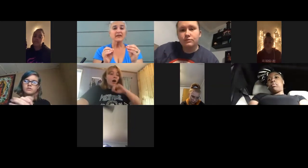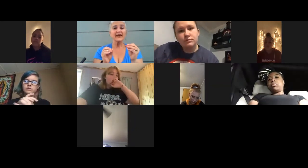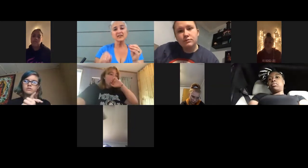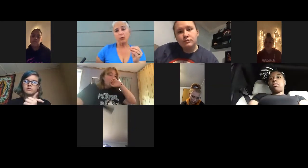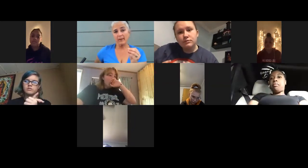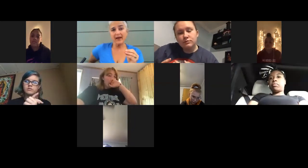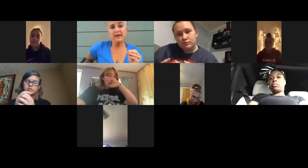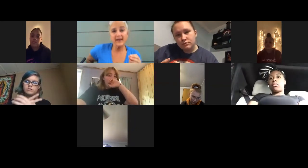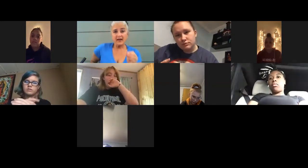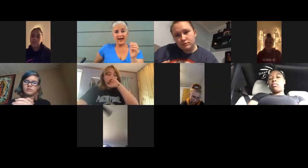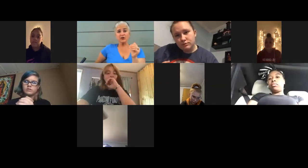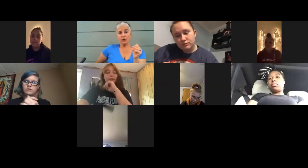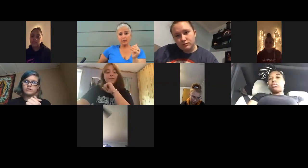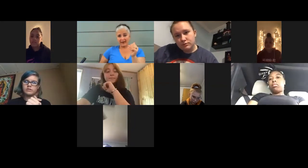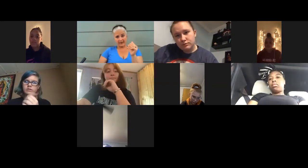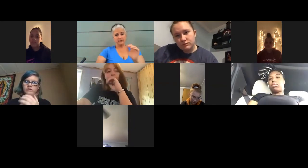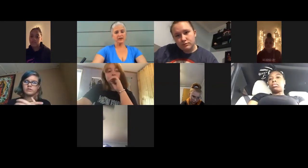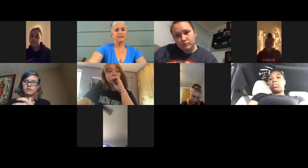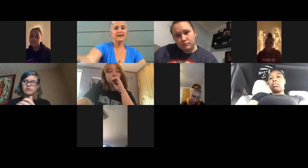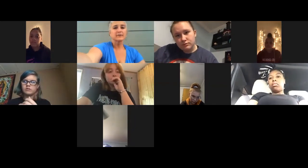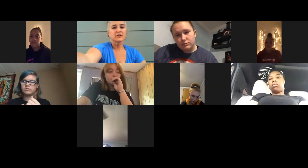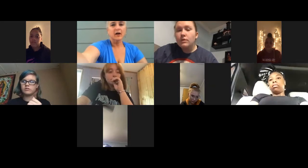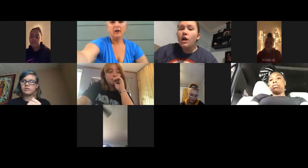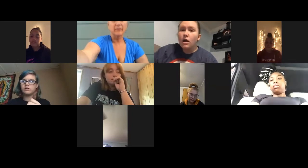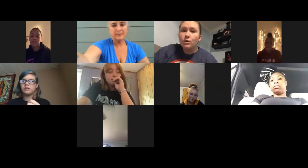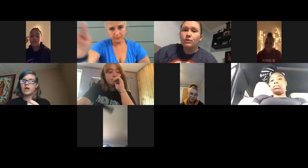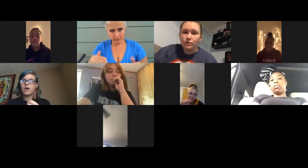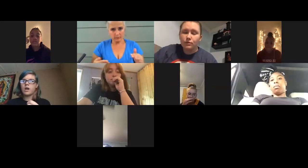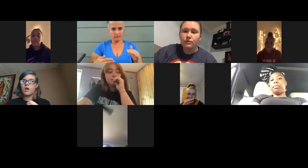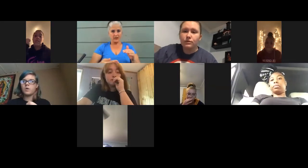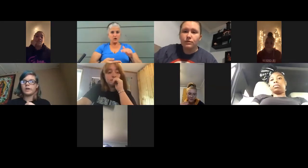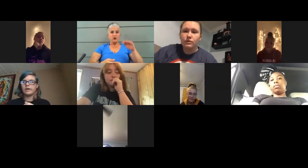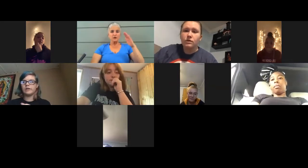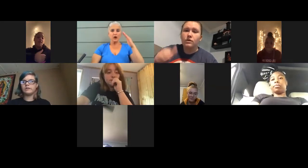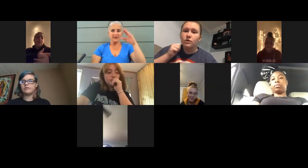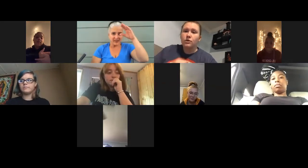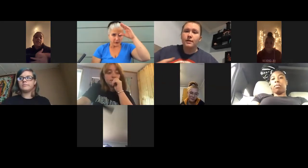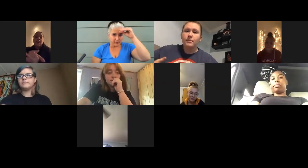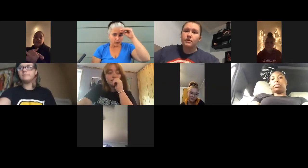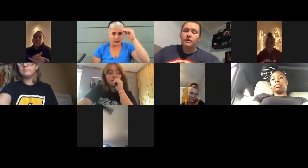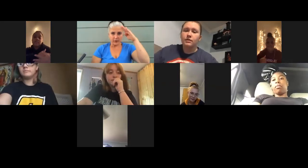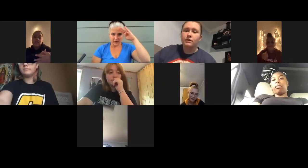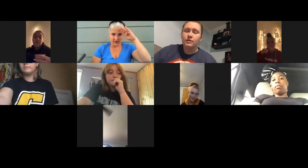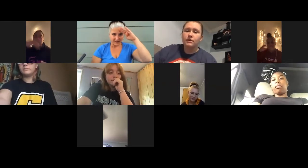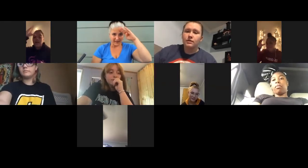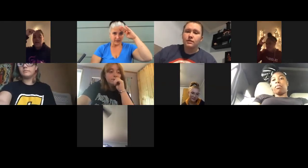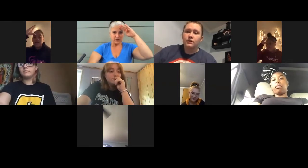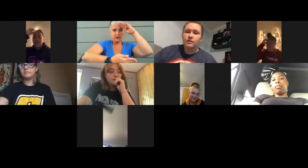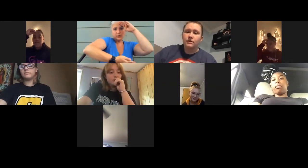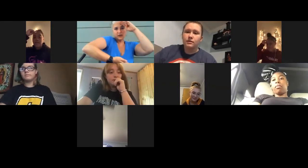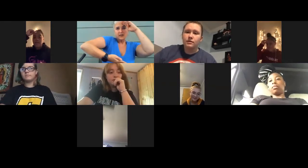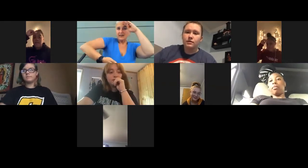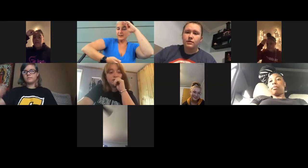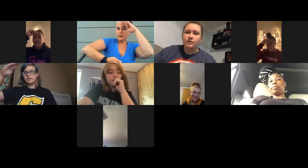son is boy baby and girl baby. I'm trying to back up so you can see all of me. So instead of doing boy, you just kind of make a